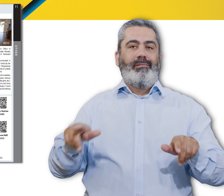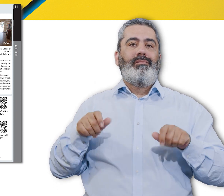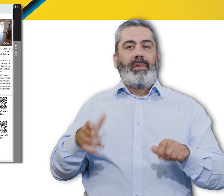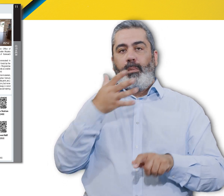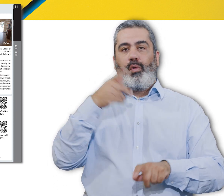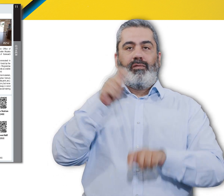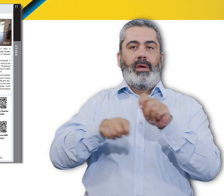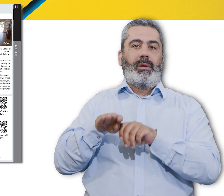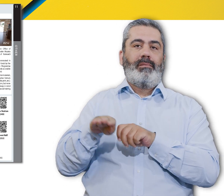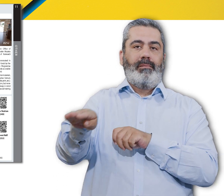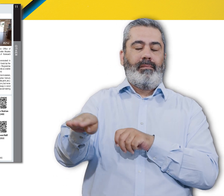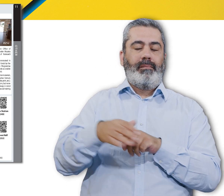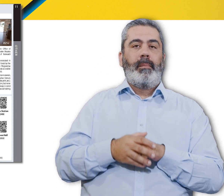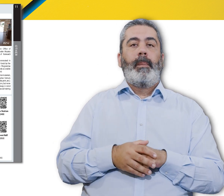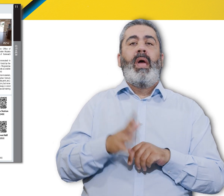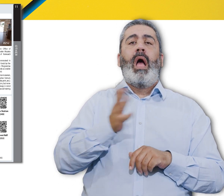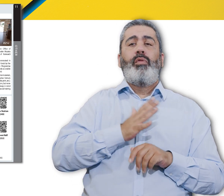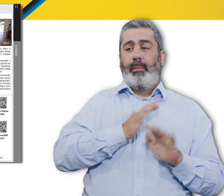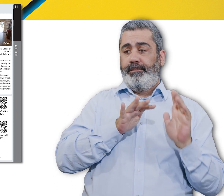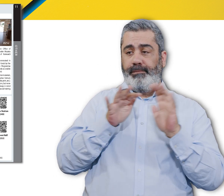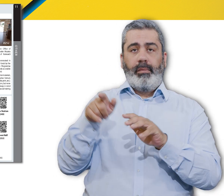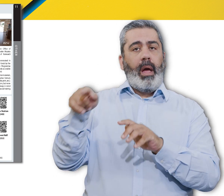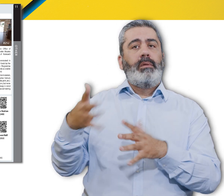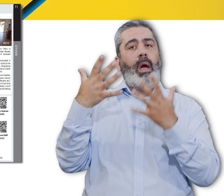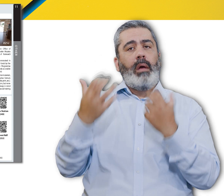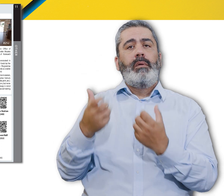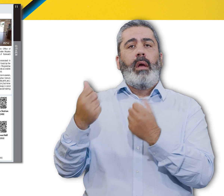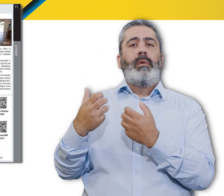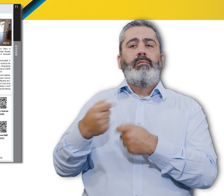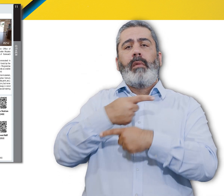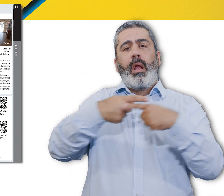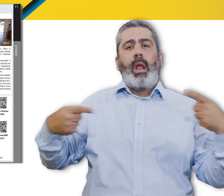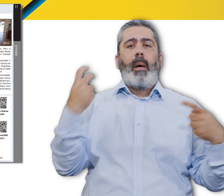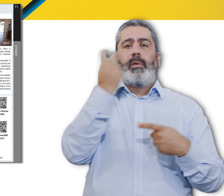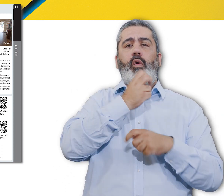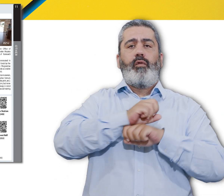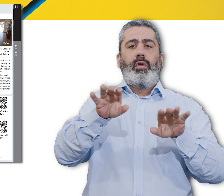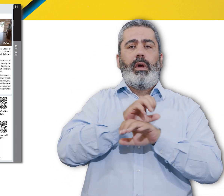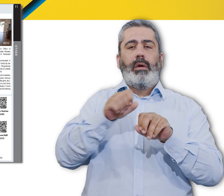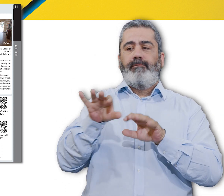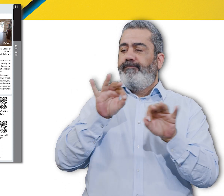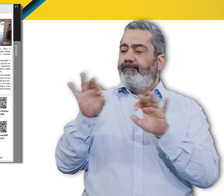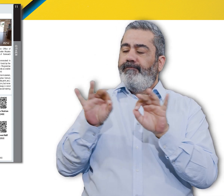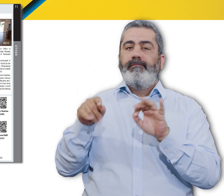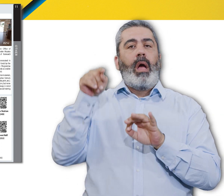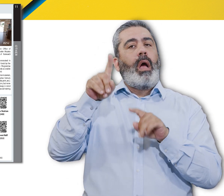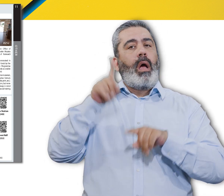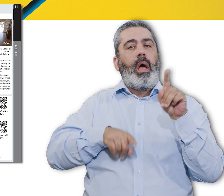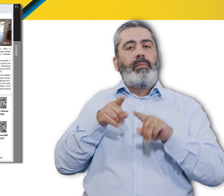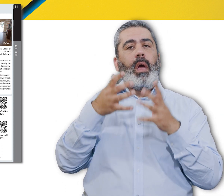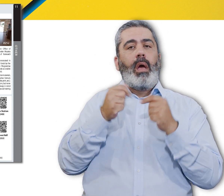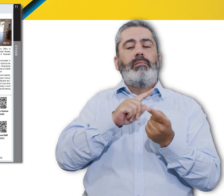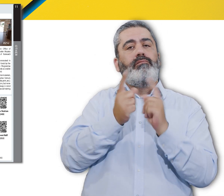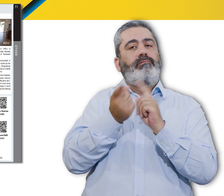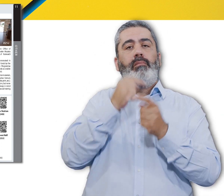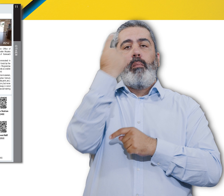materials, some of which are available in alternative formats, including the For All Tourist Guide in Braille print, etc.